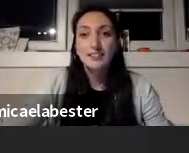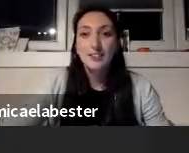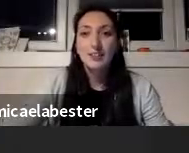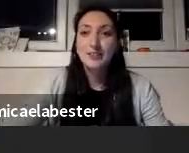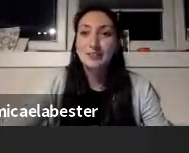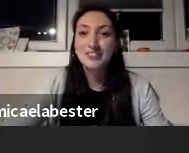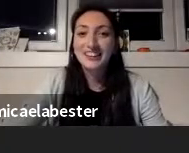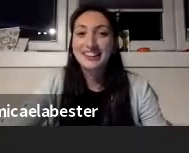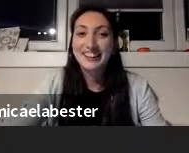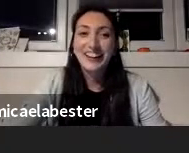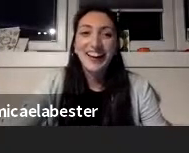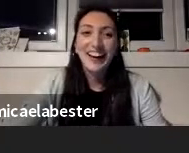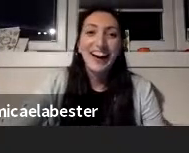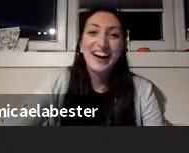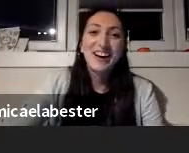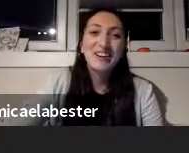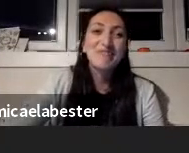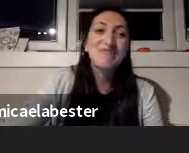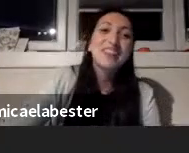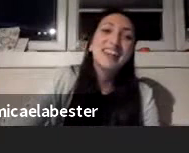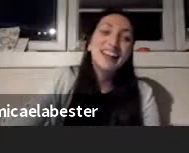What? It's true.